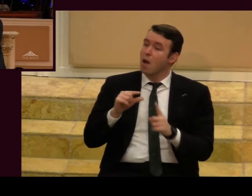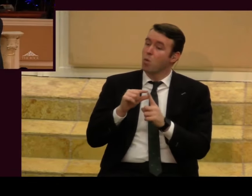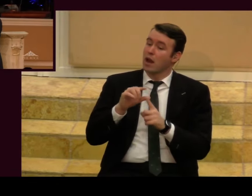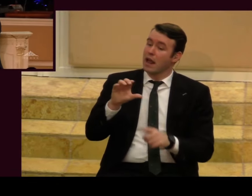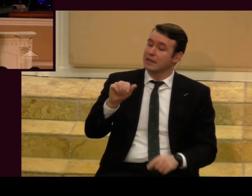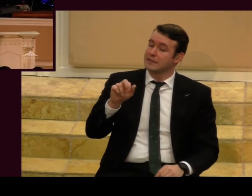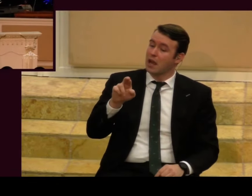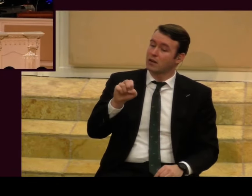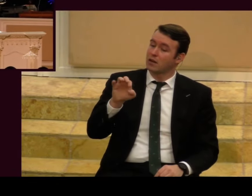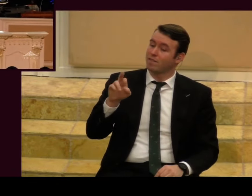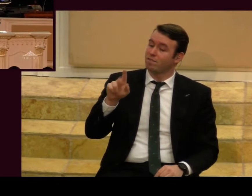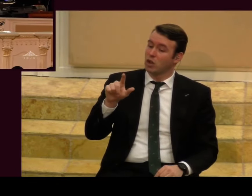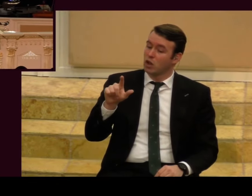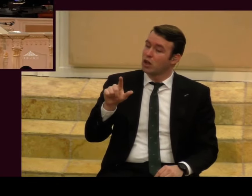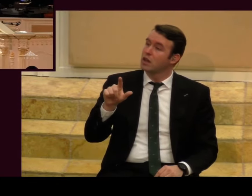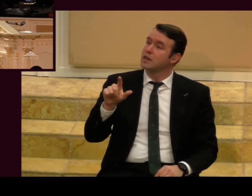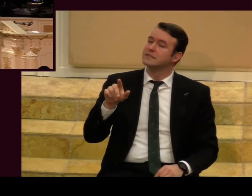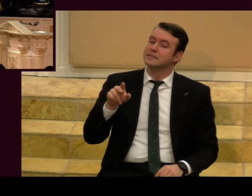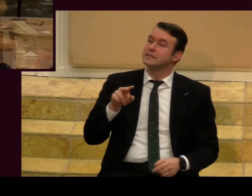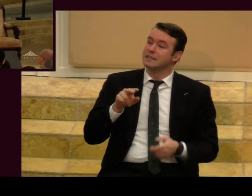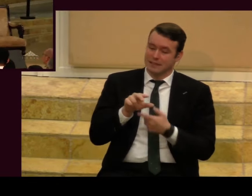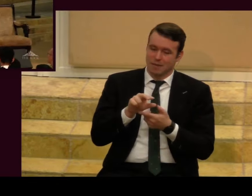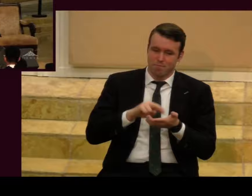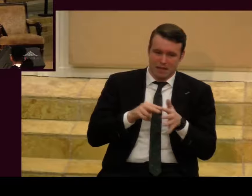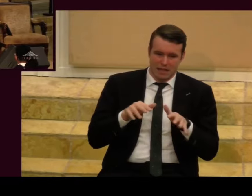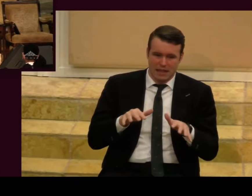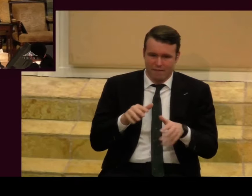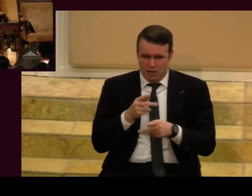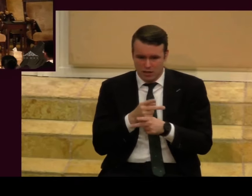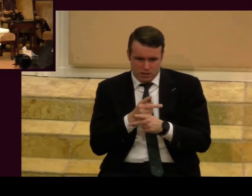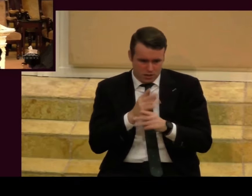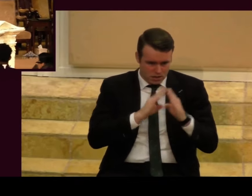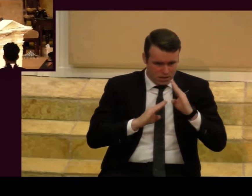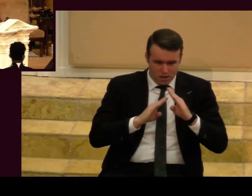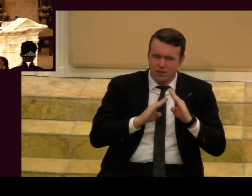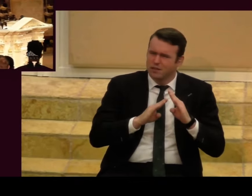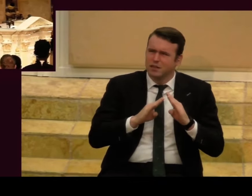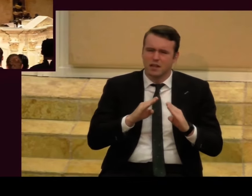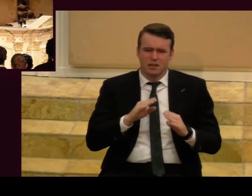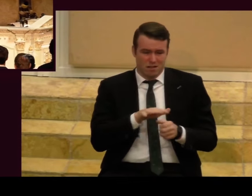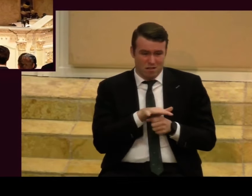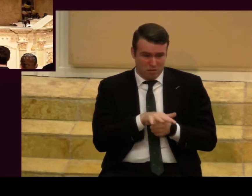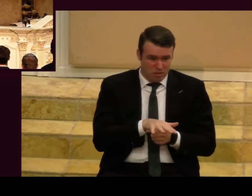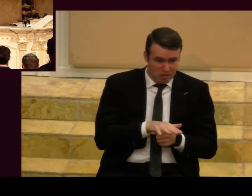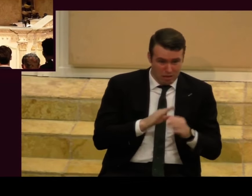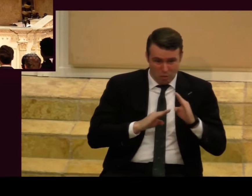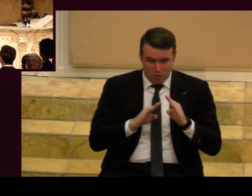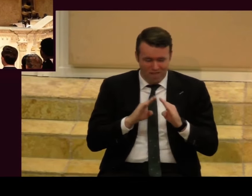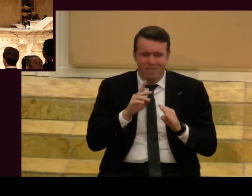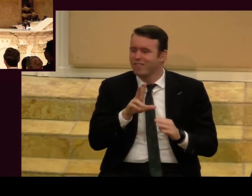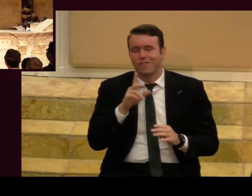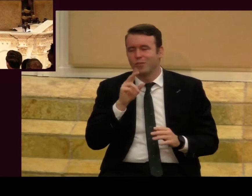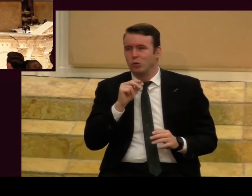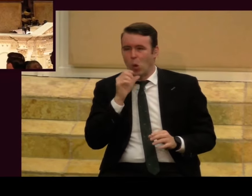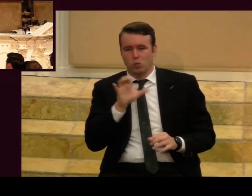That word careful means be anxious or be stressed out about nothing.